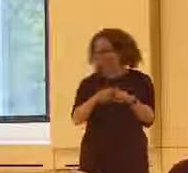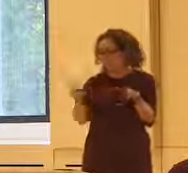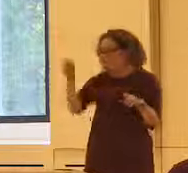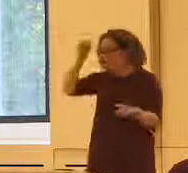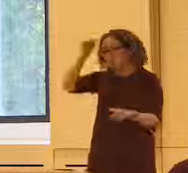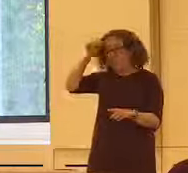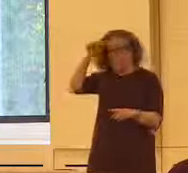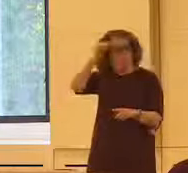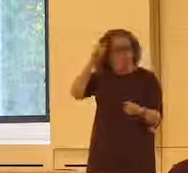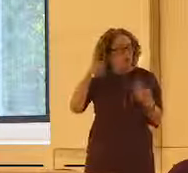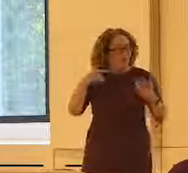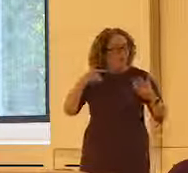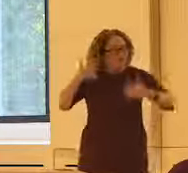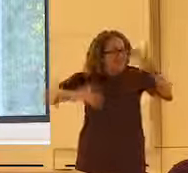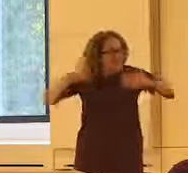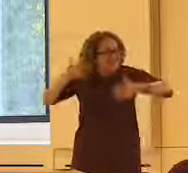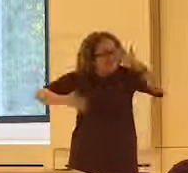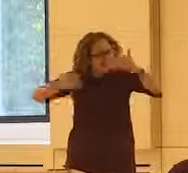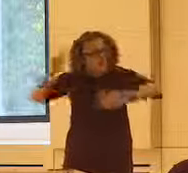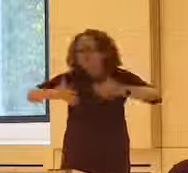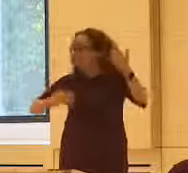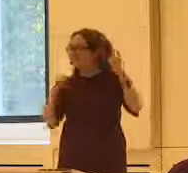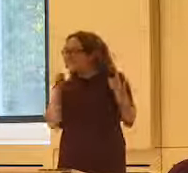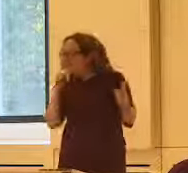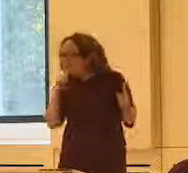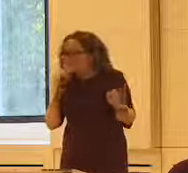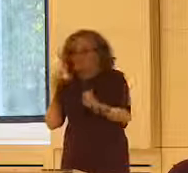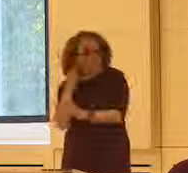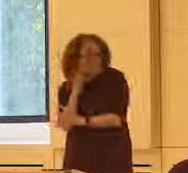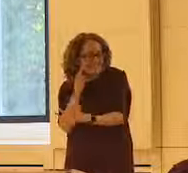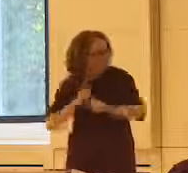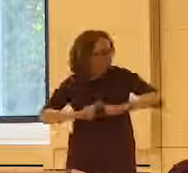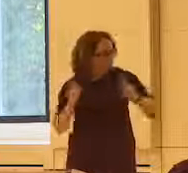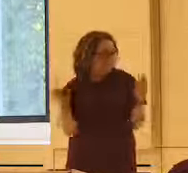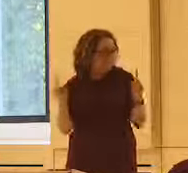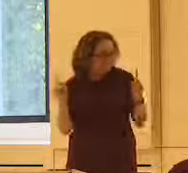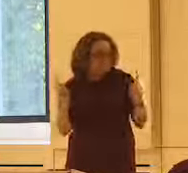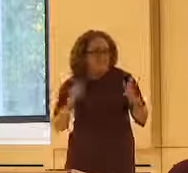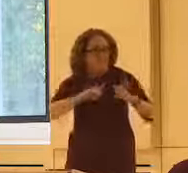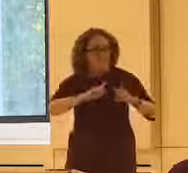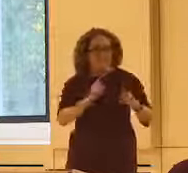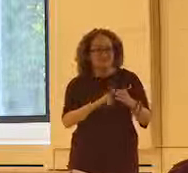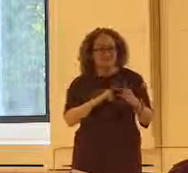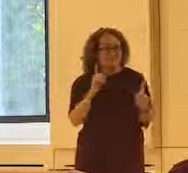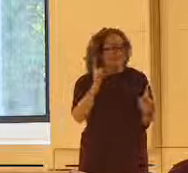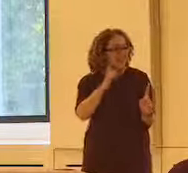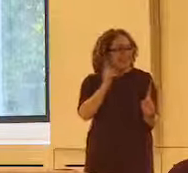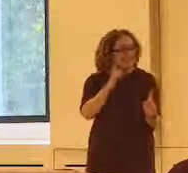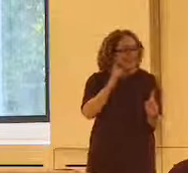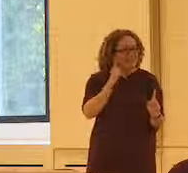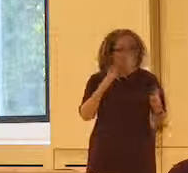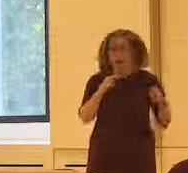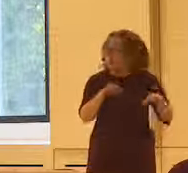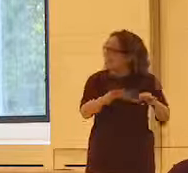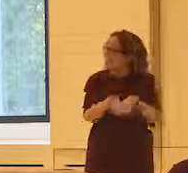So I'm sure a lot of you know sign language. If you're hearing and deaf, the differences between. For hearing